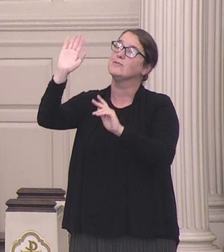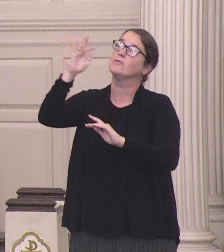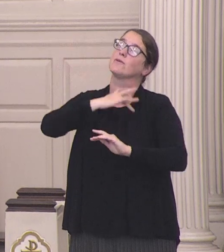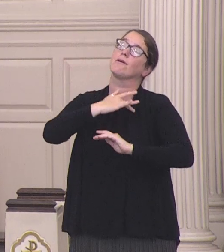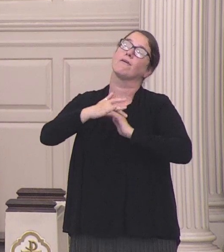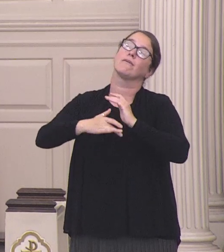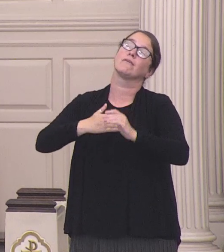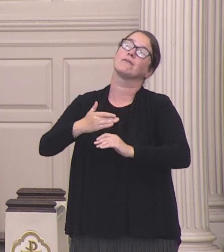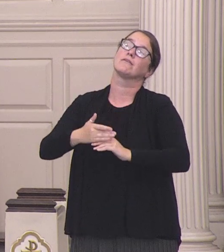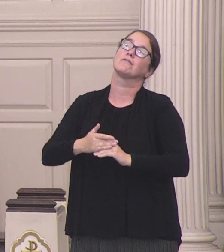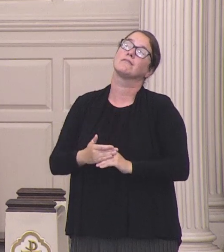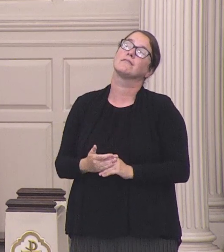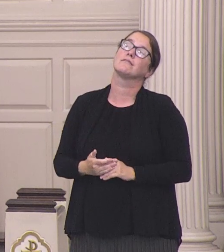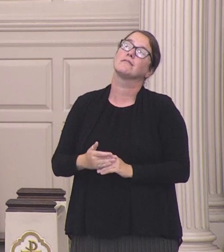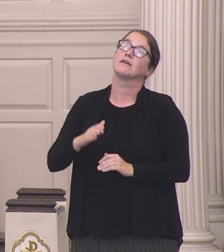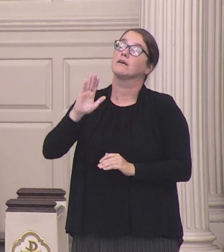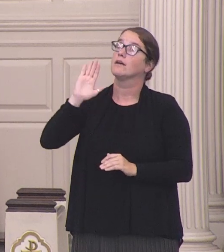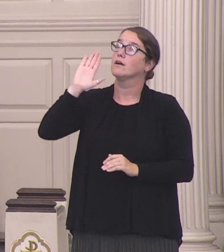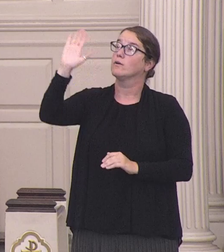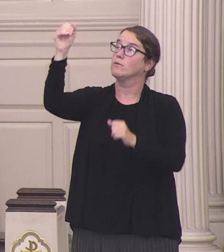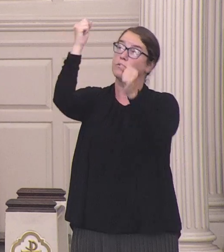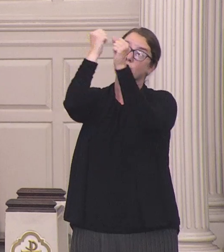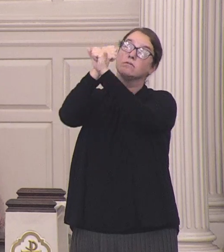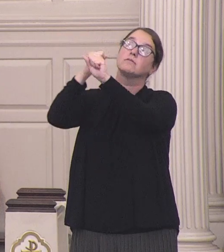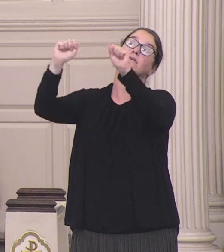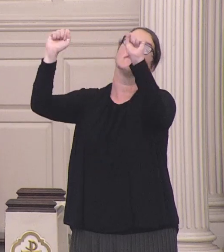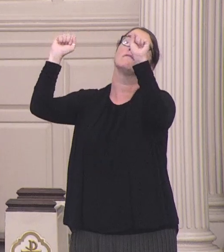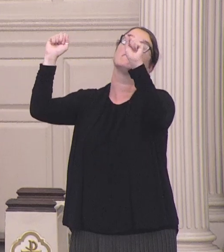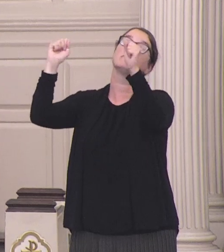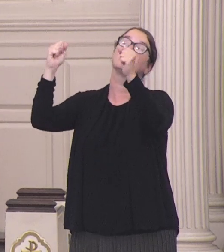kindness and grant us your